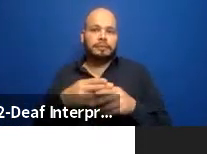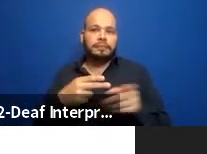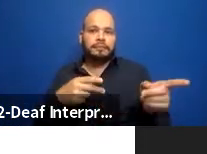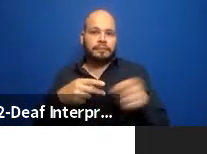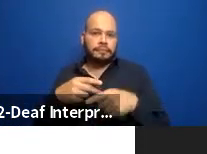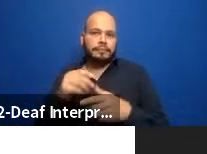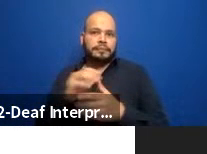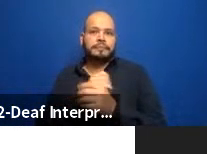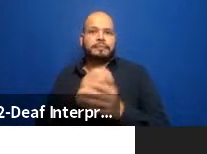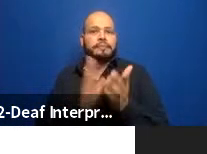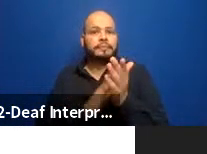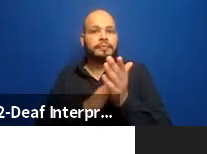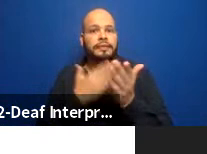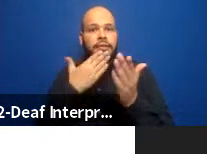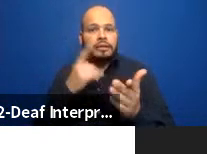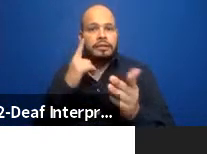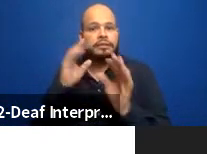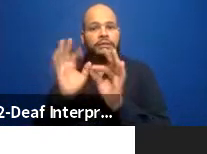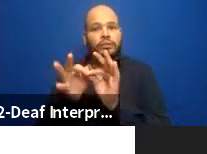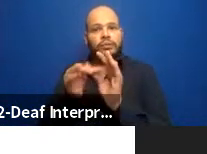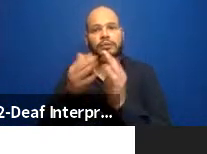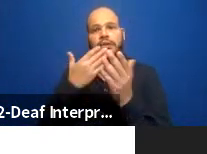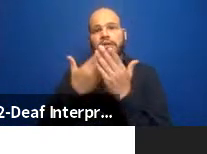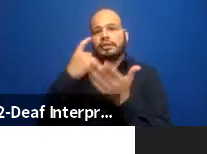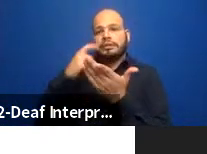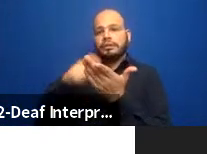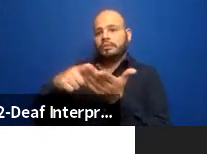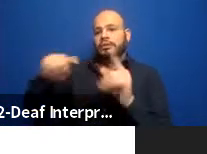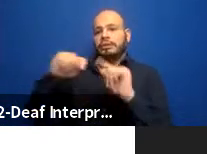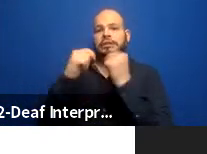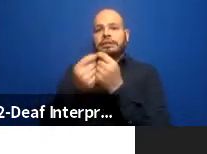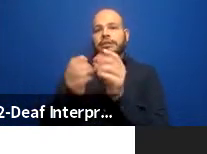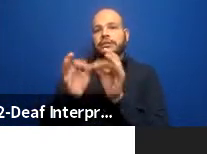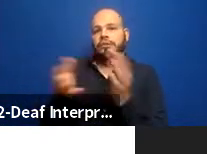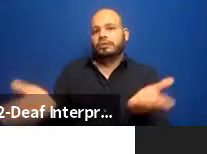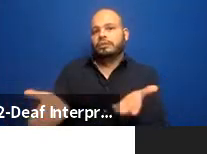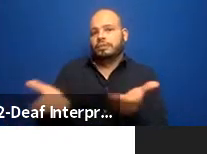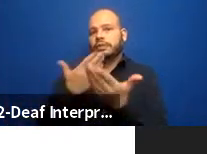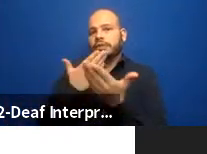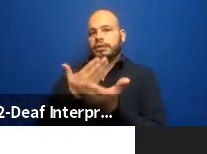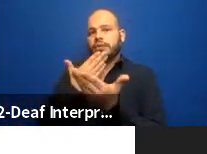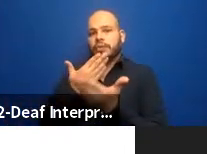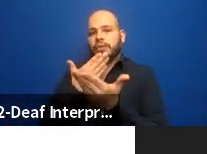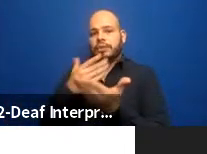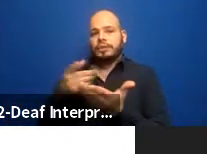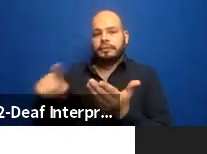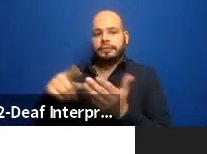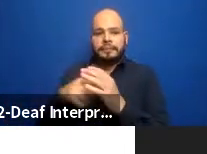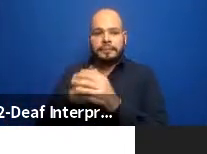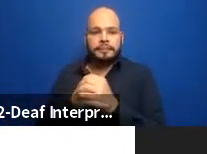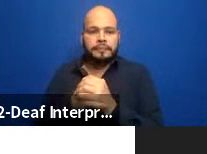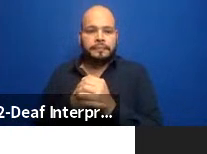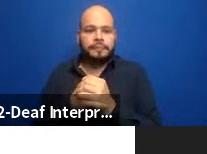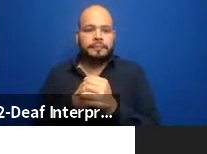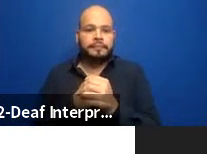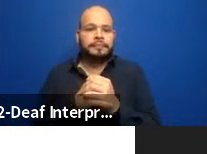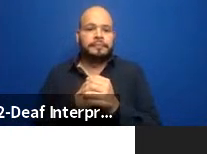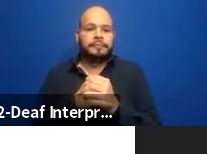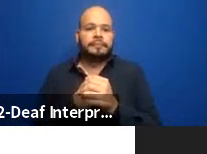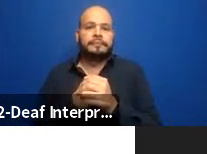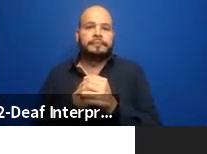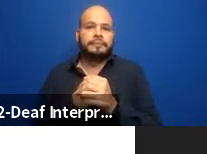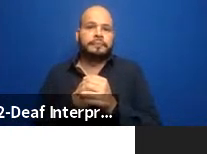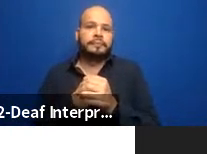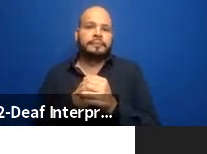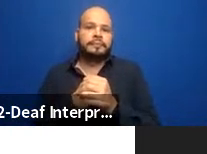interpretation team. Please join me in thanking the interpretation team, Joe Toledo, Aaron Sanders Sigmund,